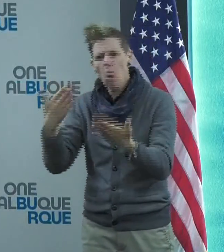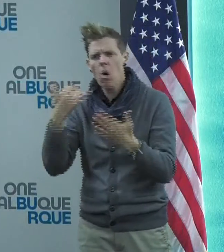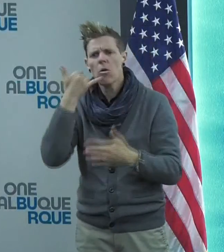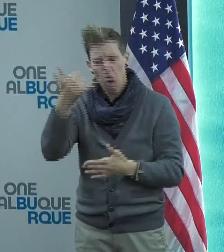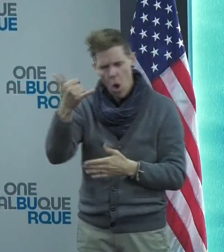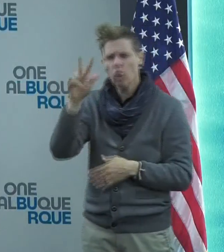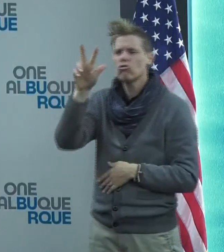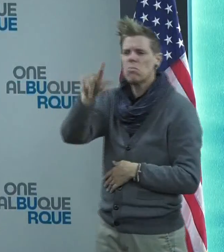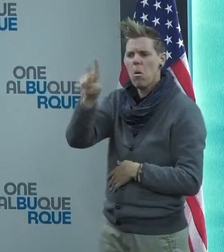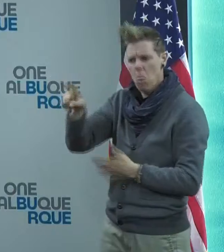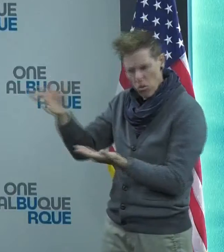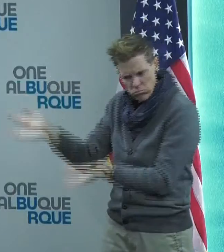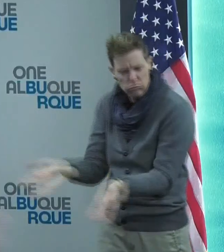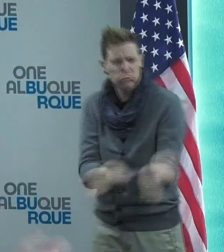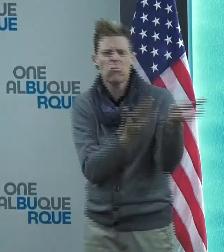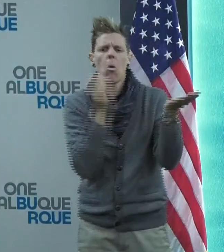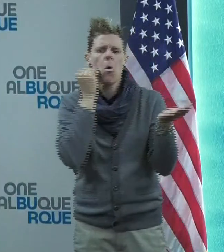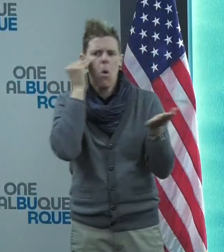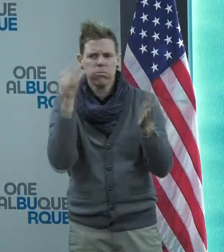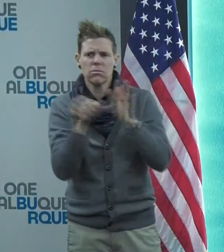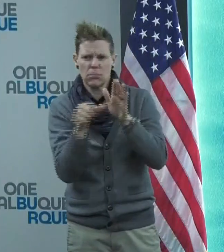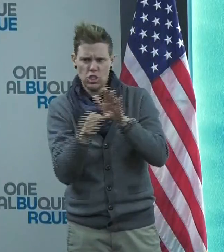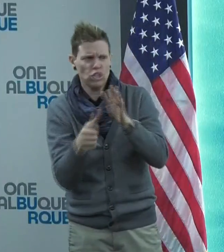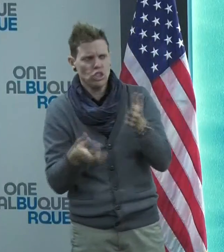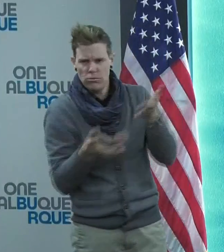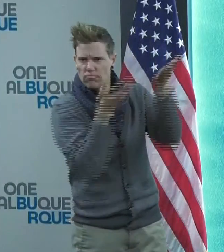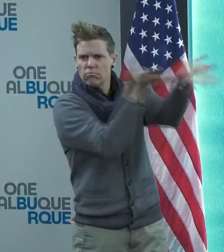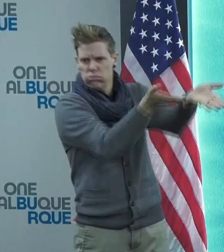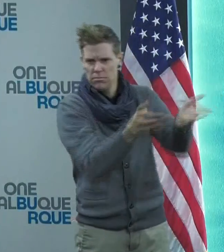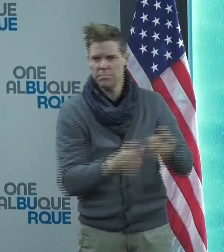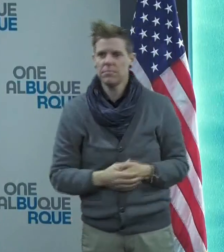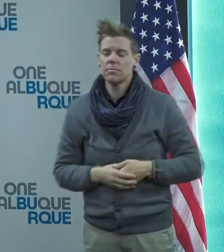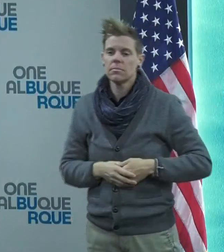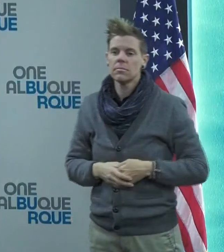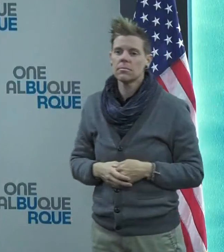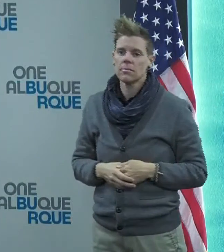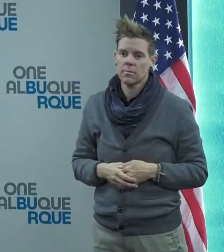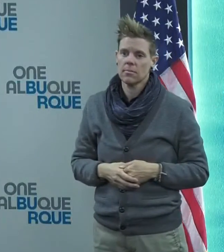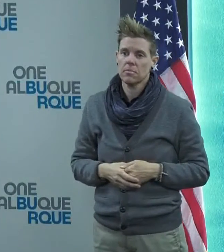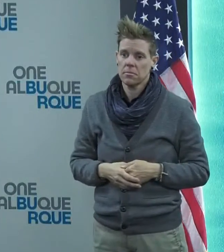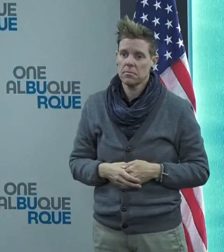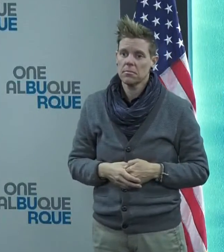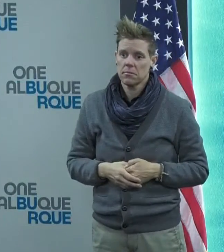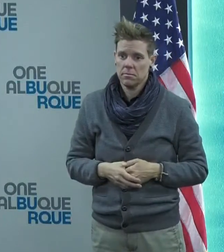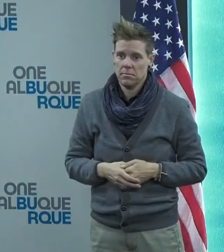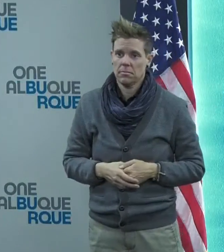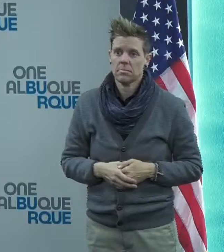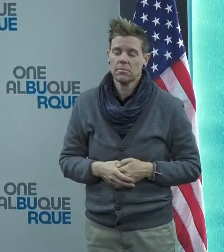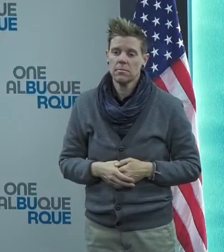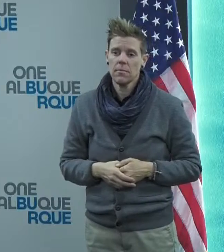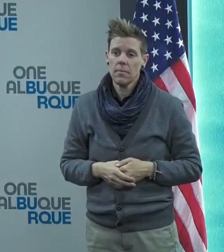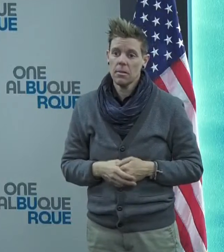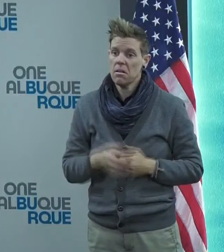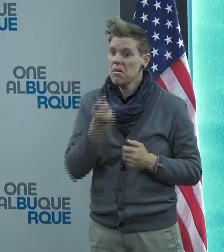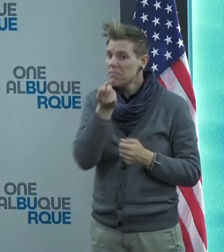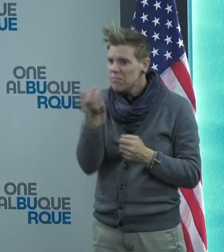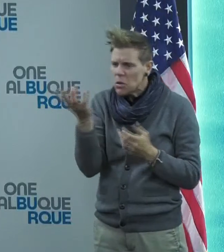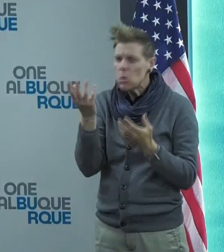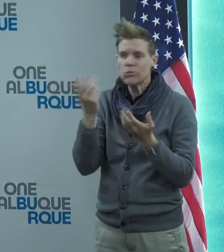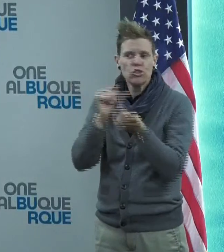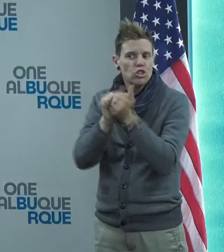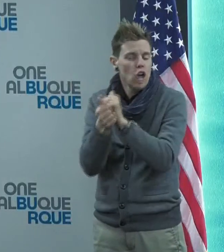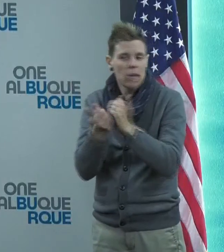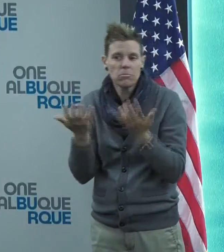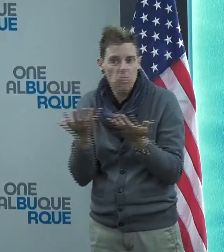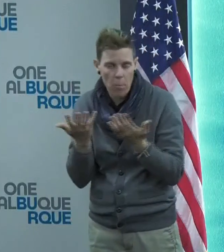And now it is under the public health regulations, again, available for folks. A couple of changes. One is we